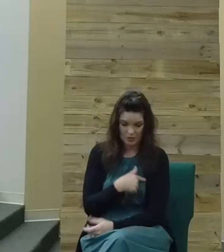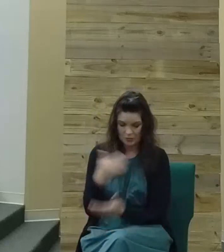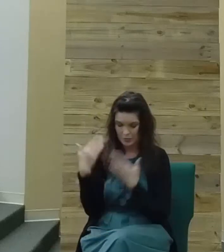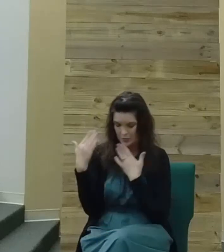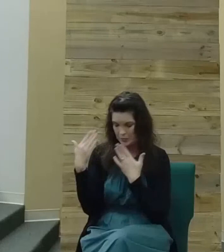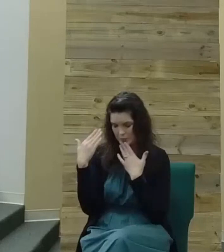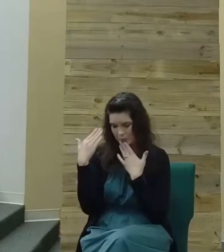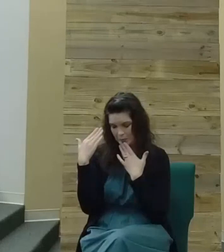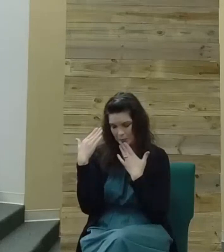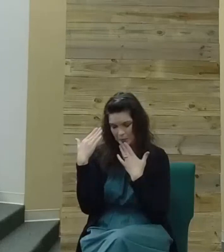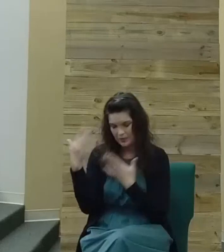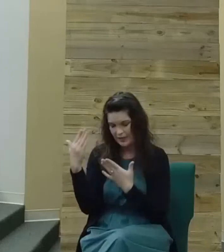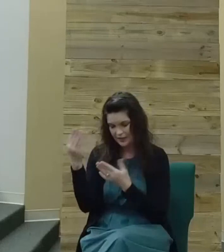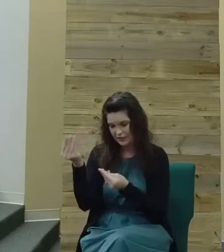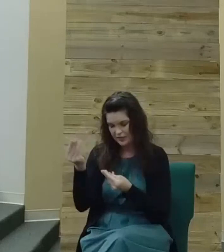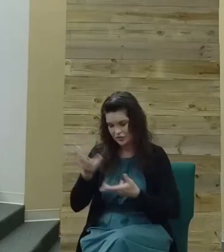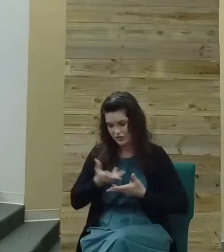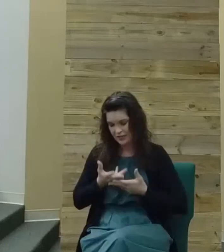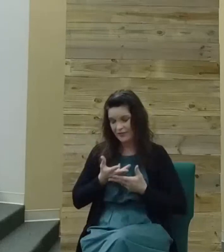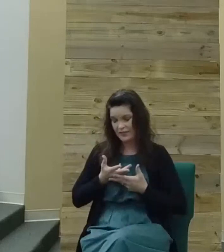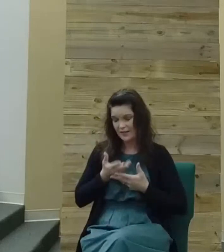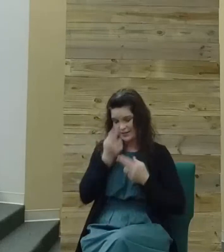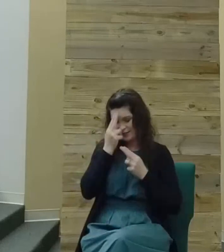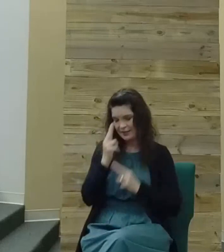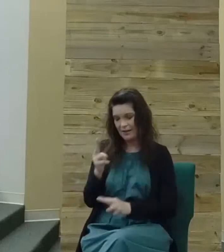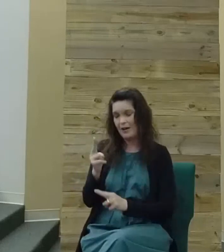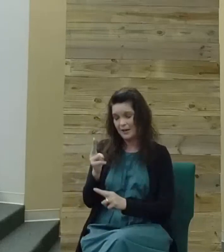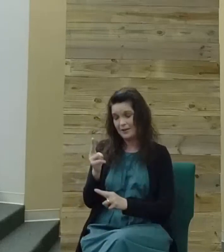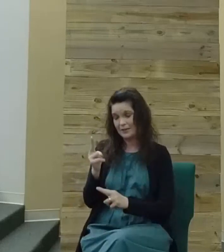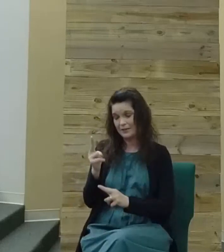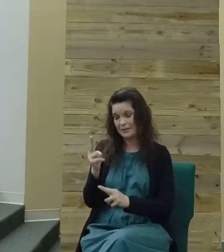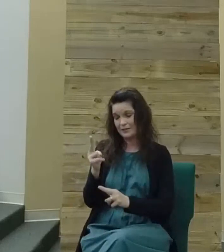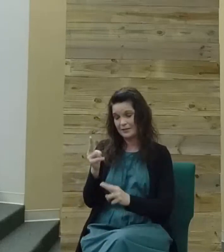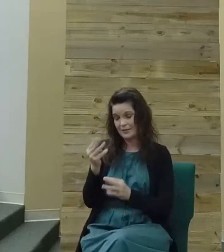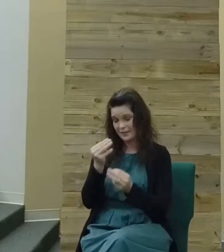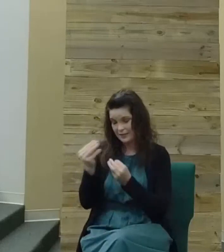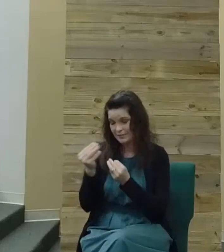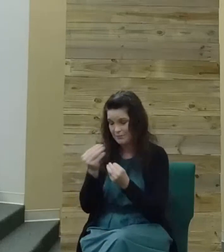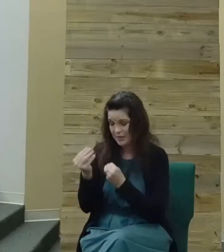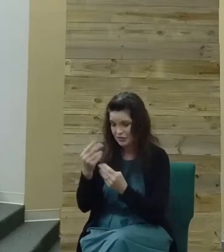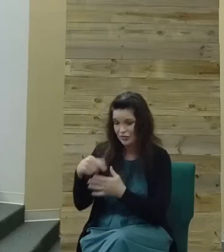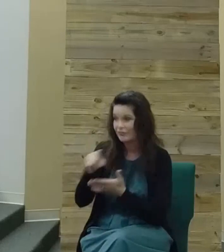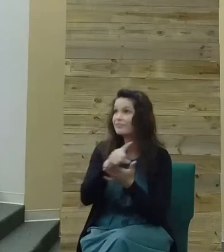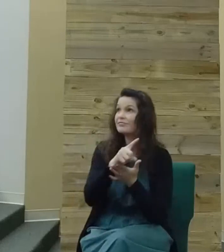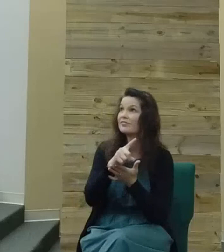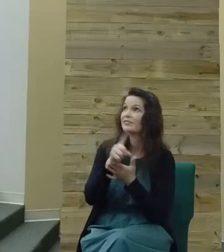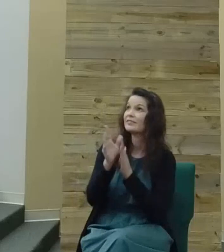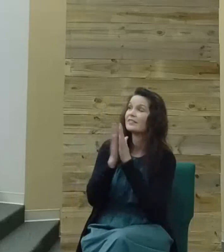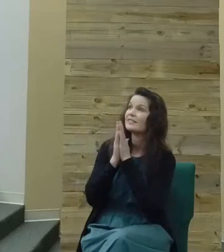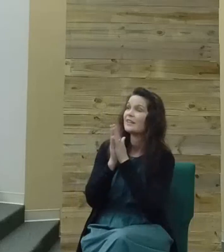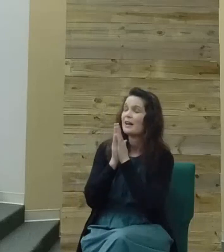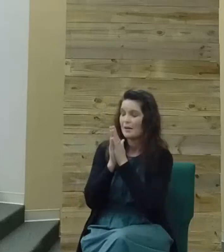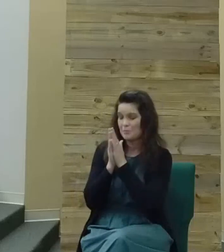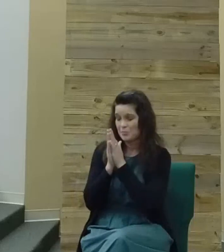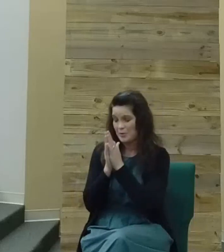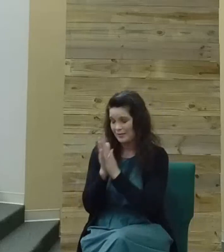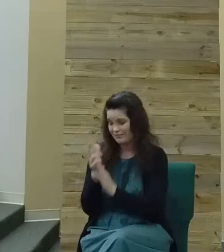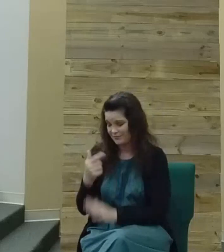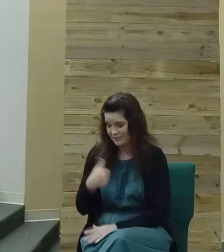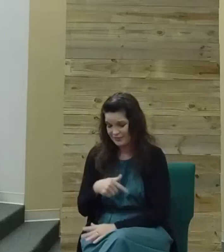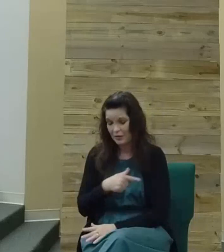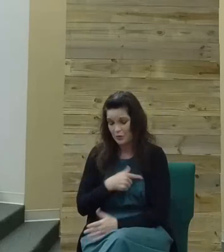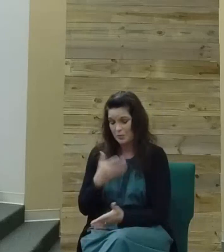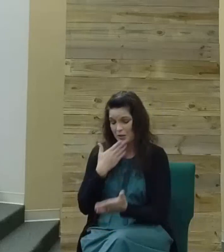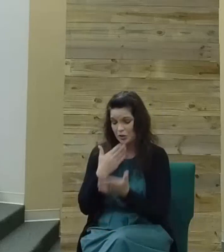Lord, we thank you that you've given us the privilege of the ministry of reconciliation, and I pray that we would be